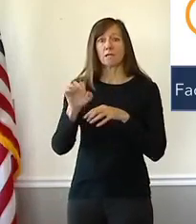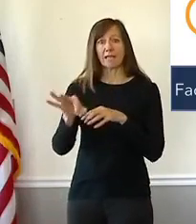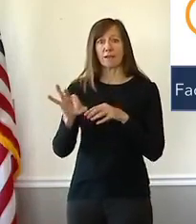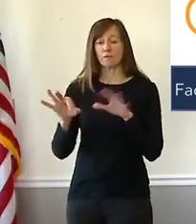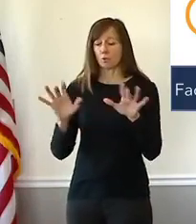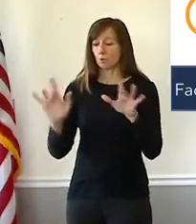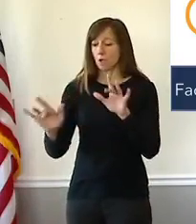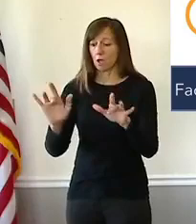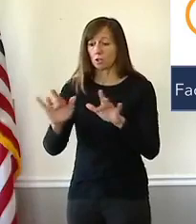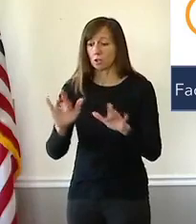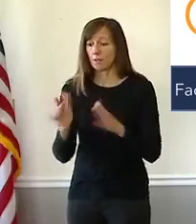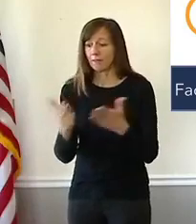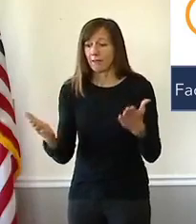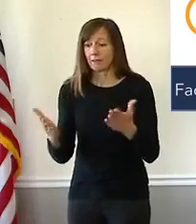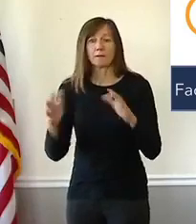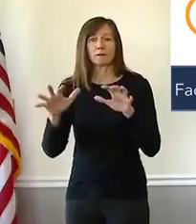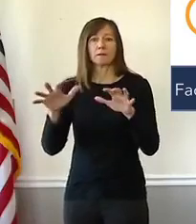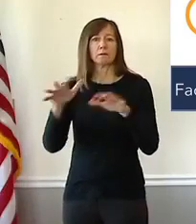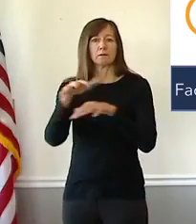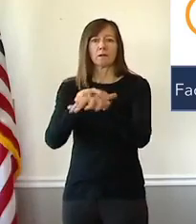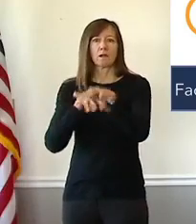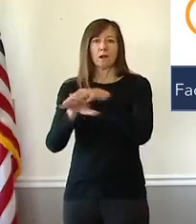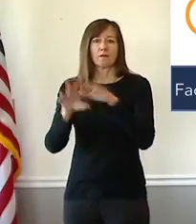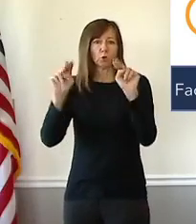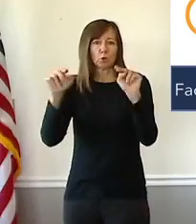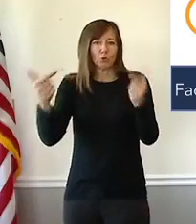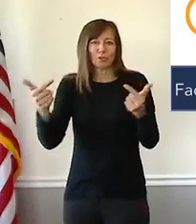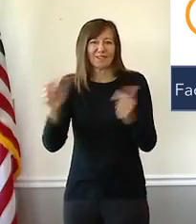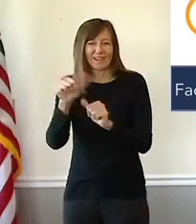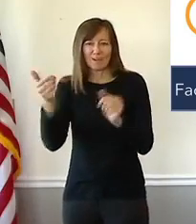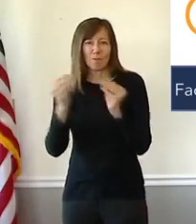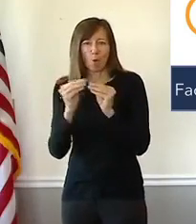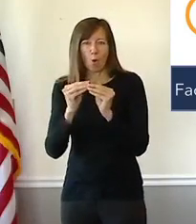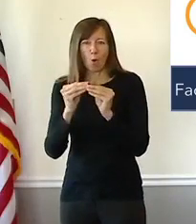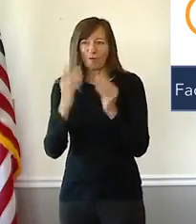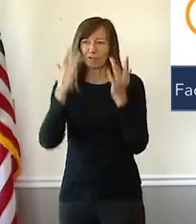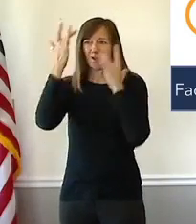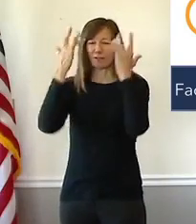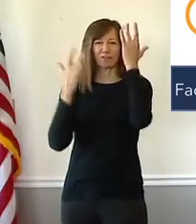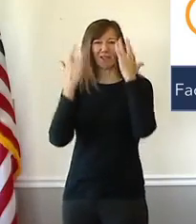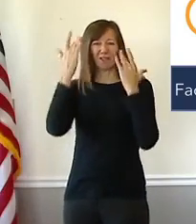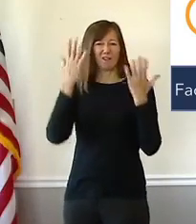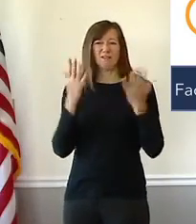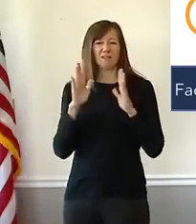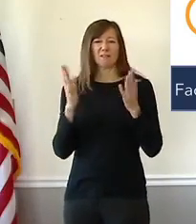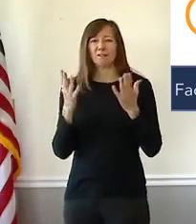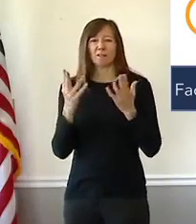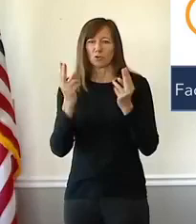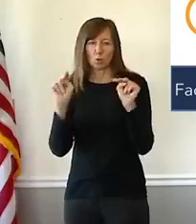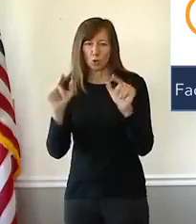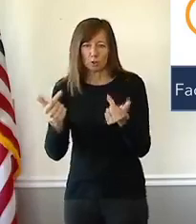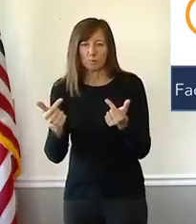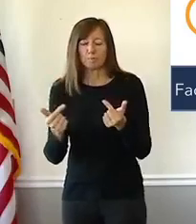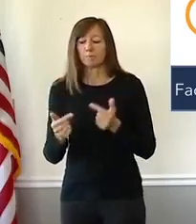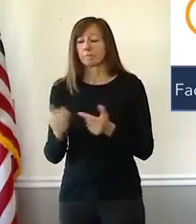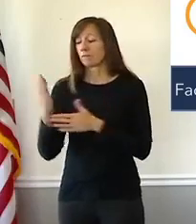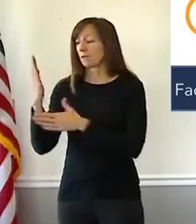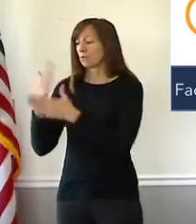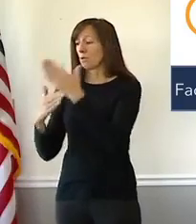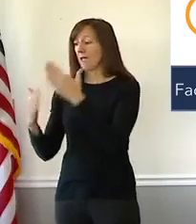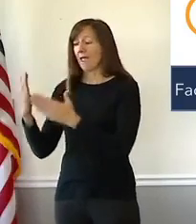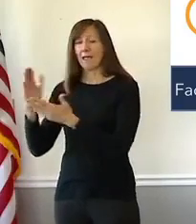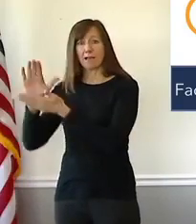touch something else, the glove is no longer of value. So, and touch your face or something else. So again, their hand sanitizer will be available. There'll be